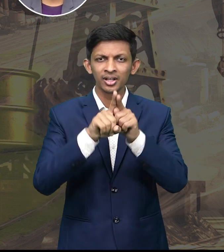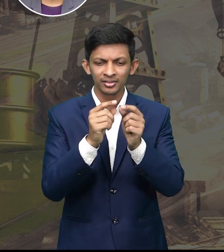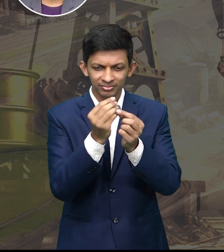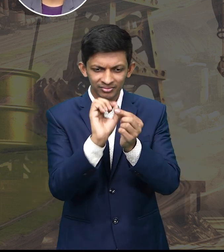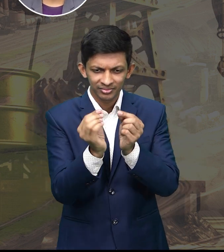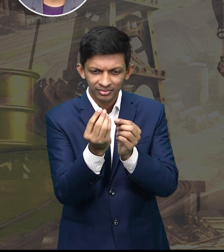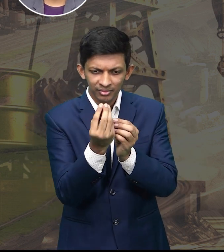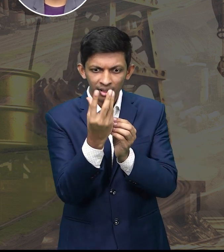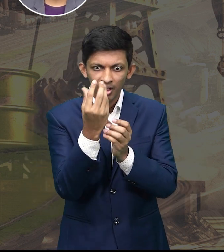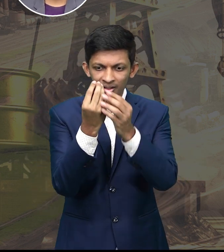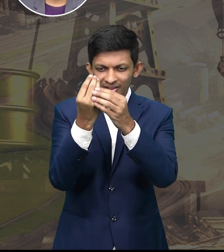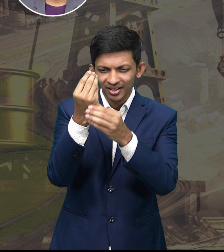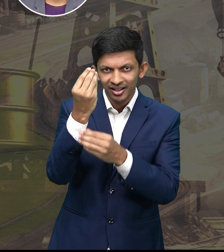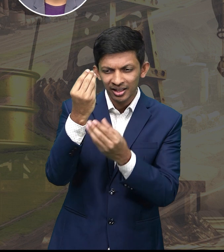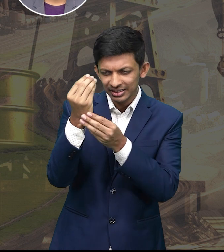wax,